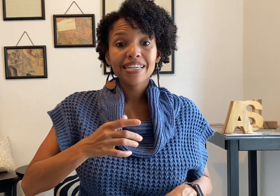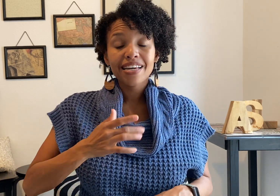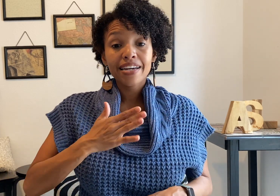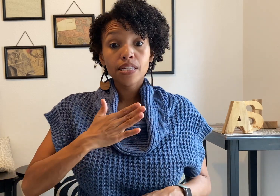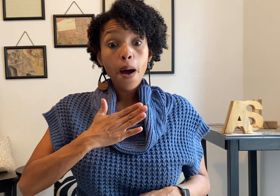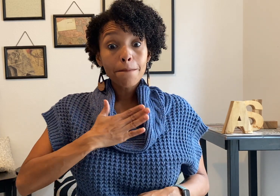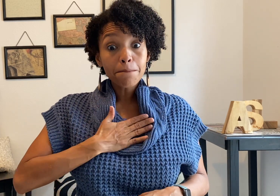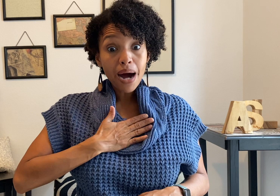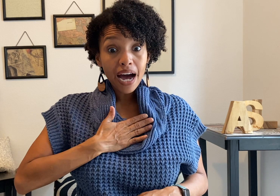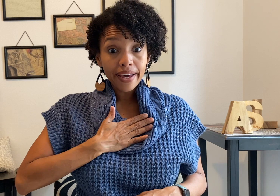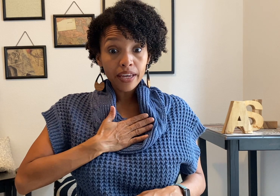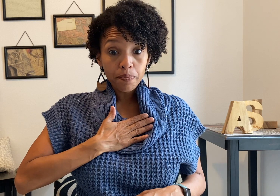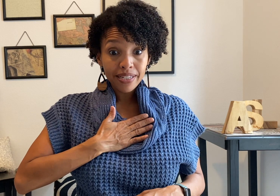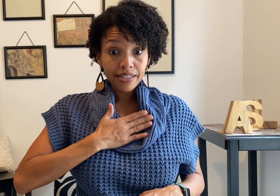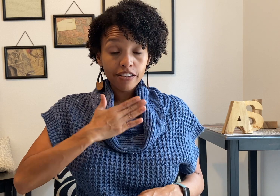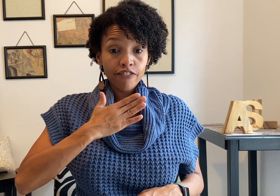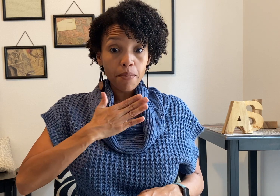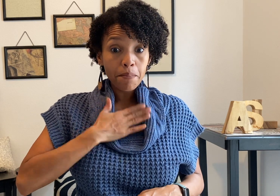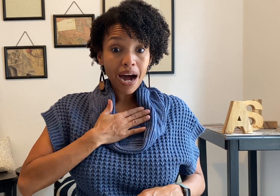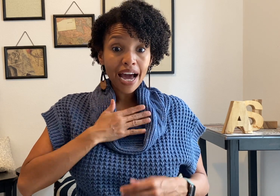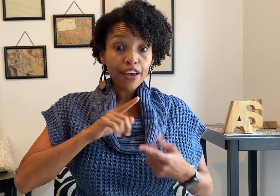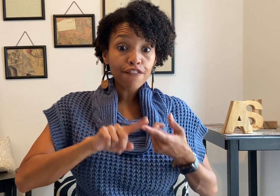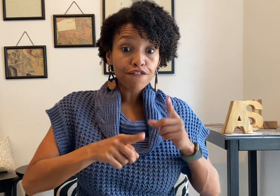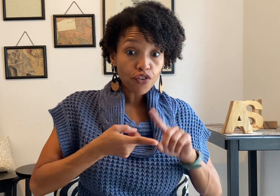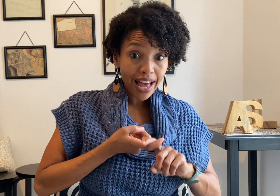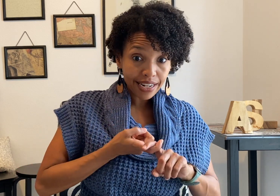signed my, possessive, my friend,